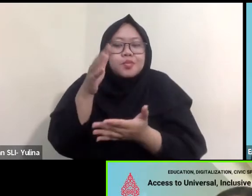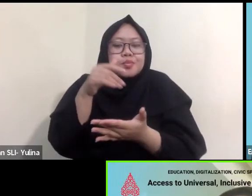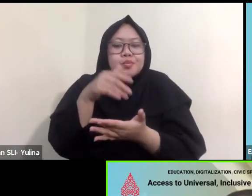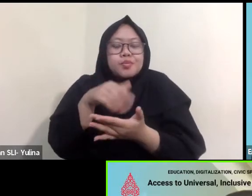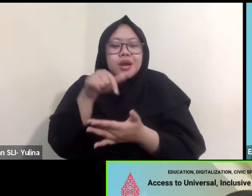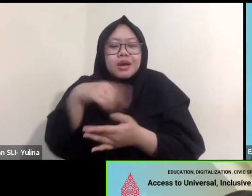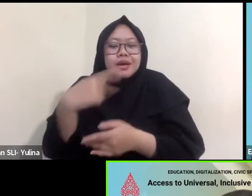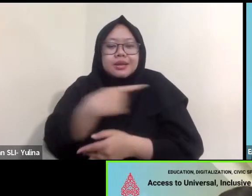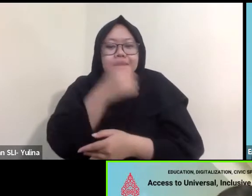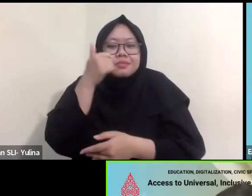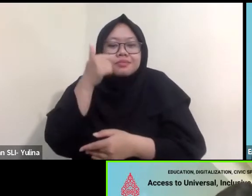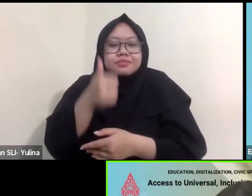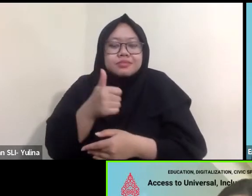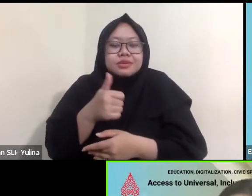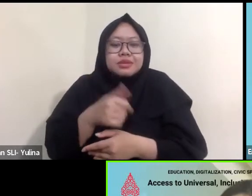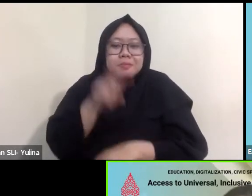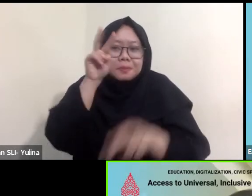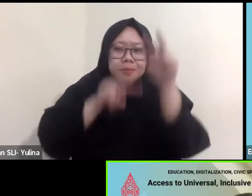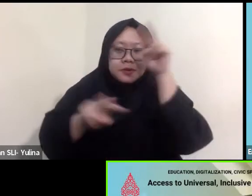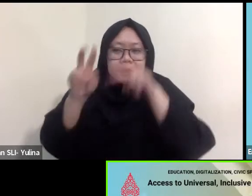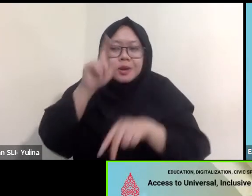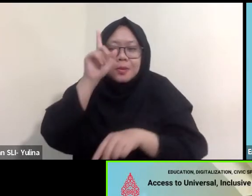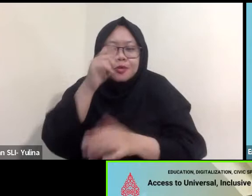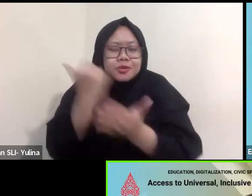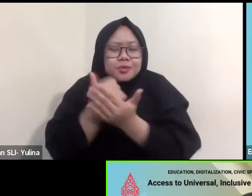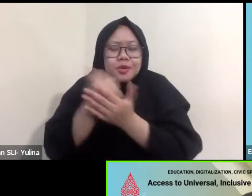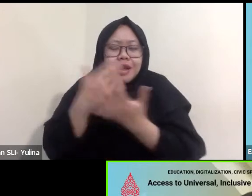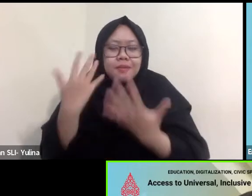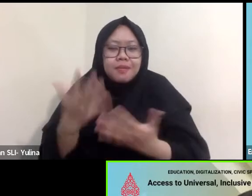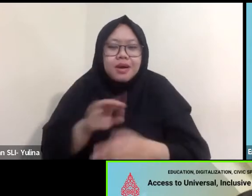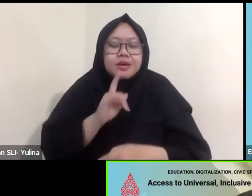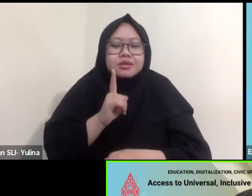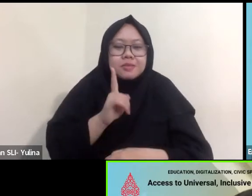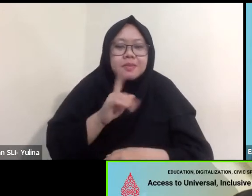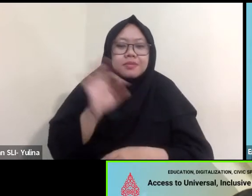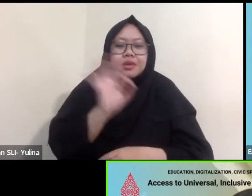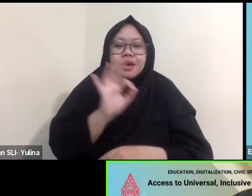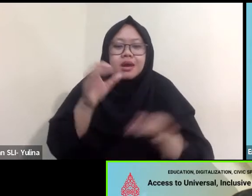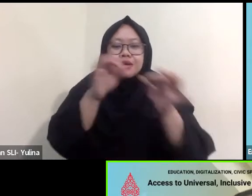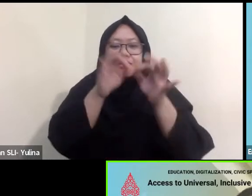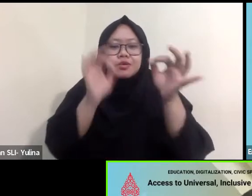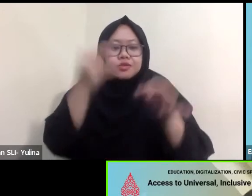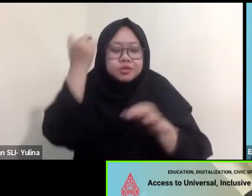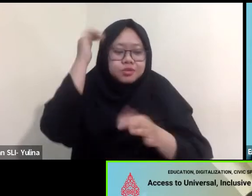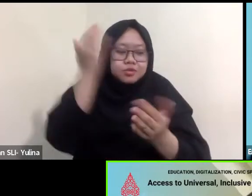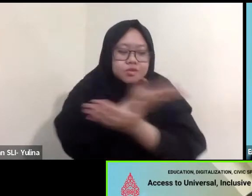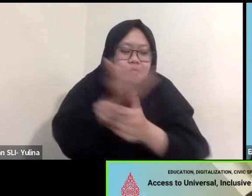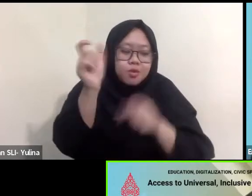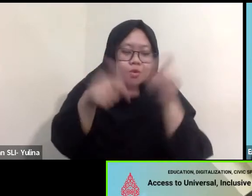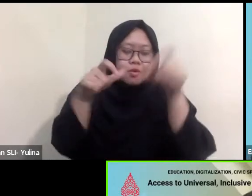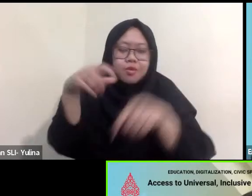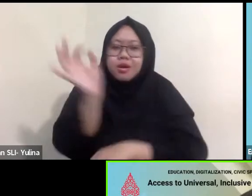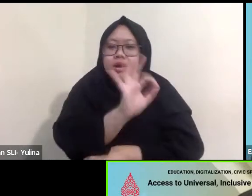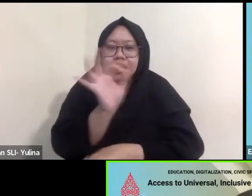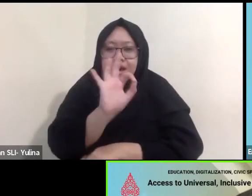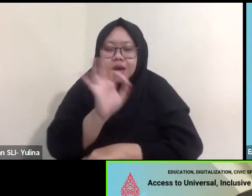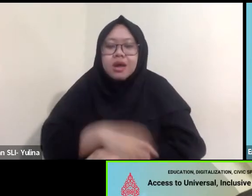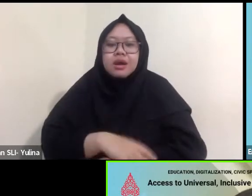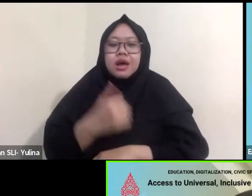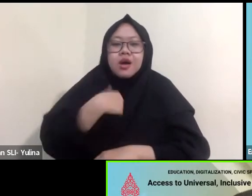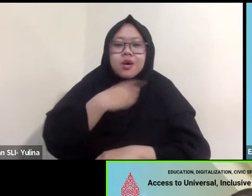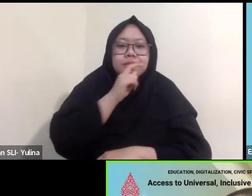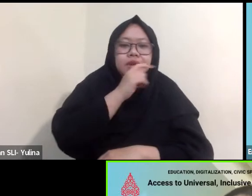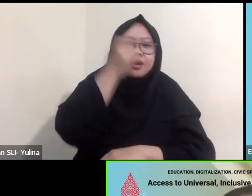because there's no one-size-fits-all solution after all. So in that case, I have a question for Renee. So I